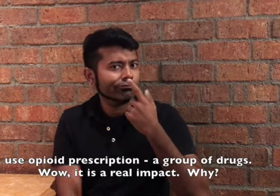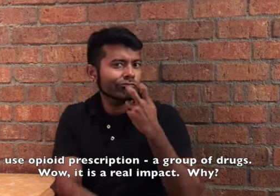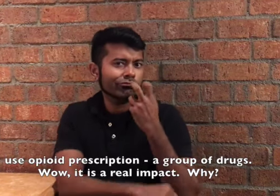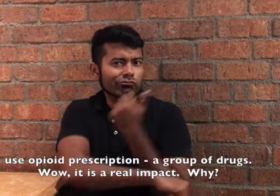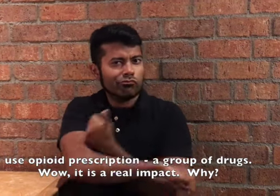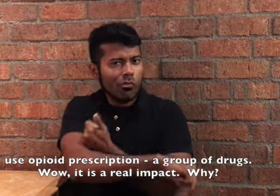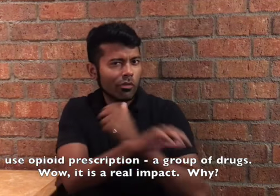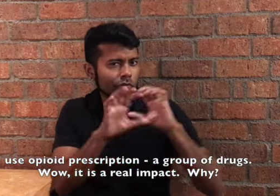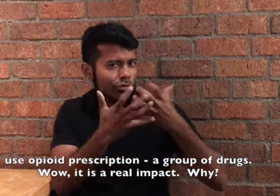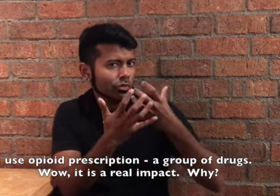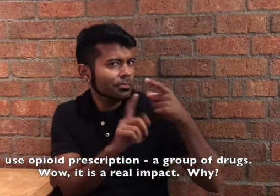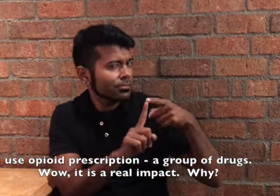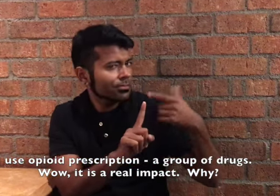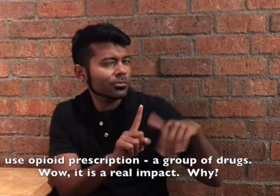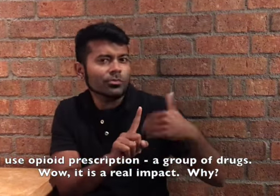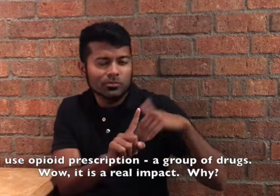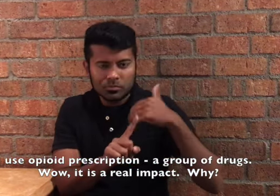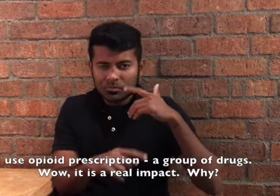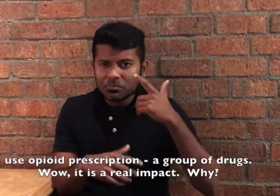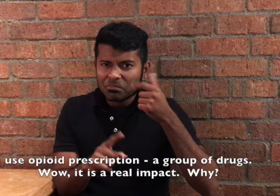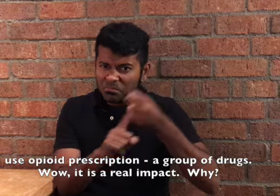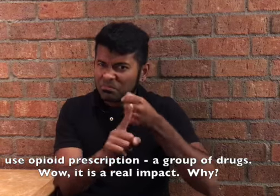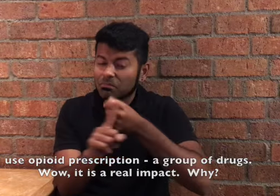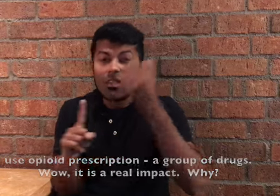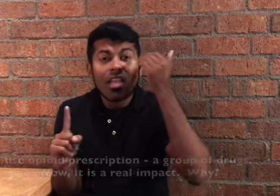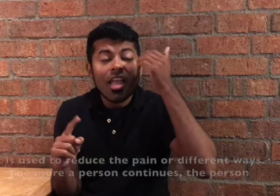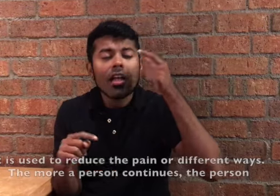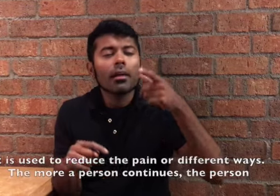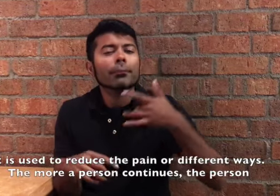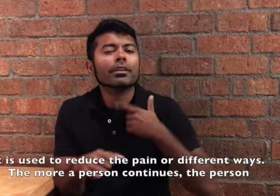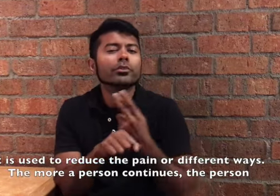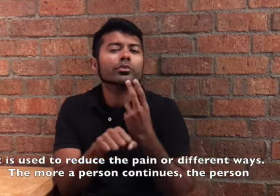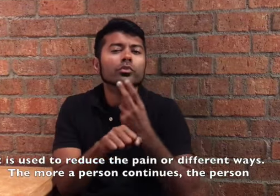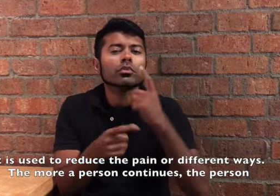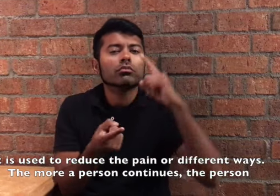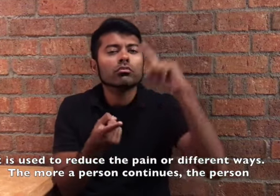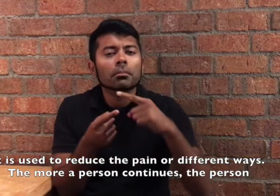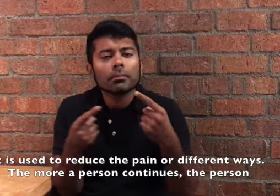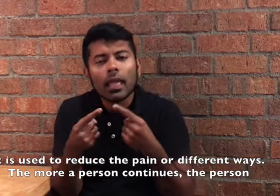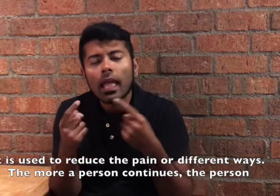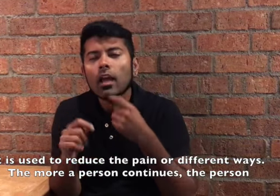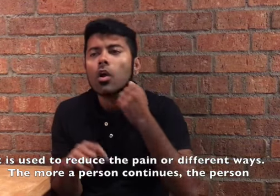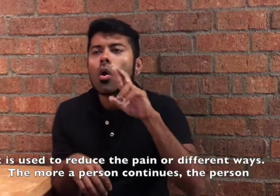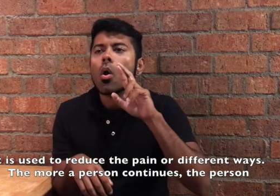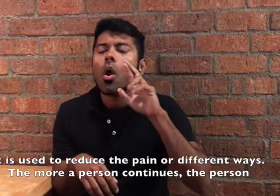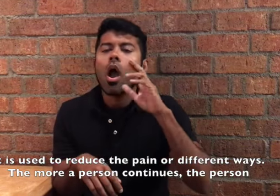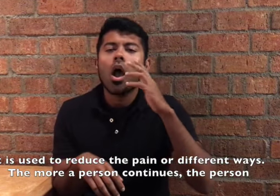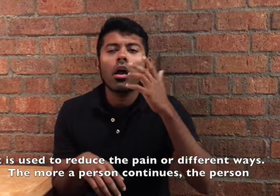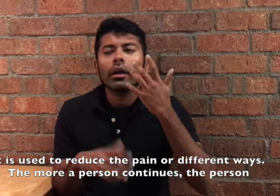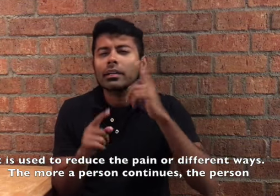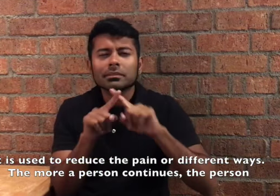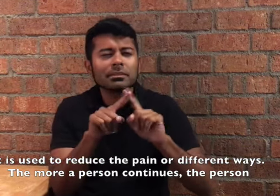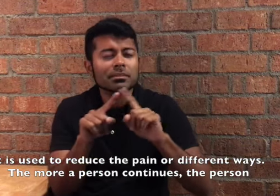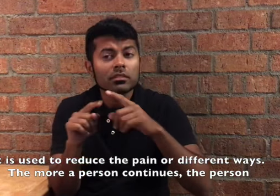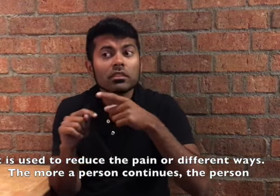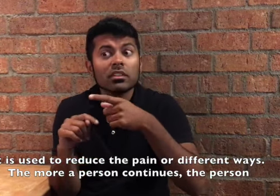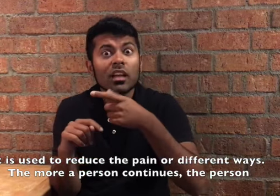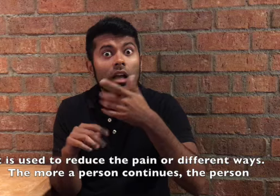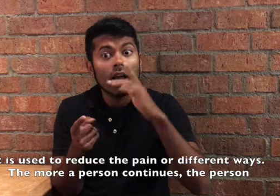wow, a real impact. Why? It is used to reduce the pain or different ways. The